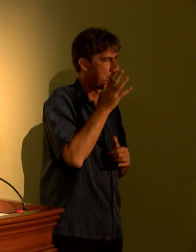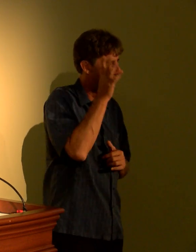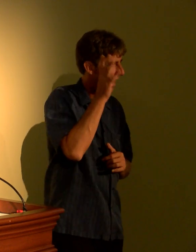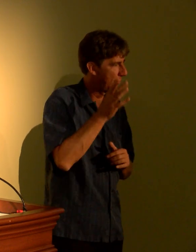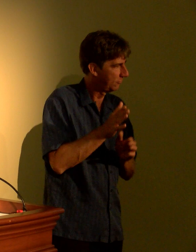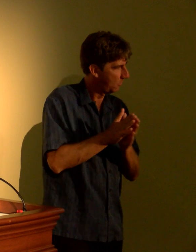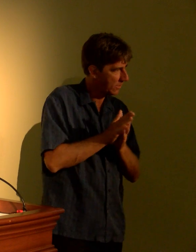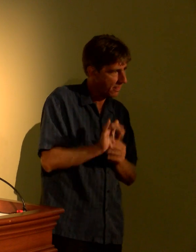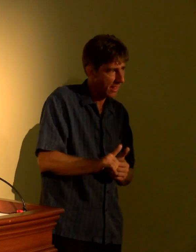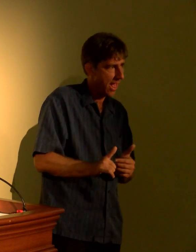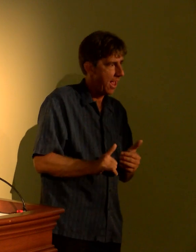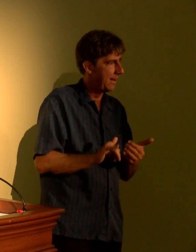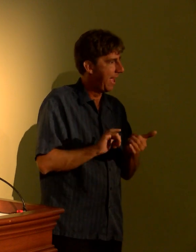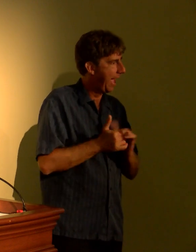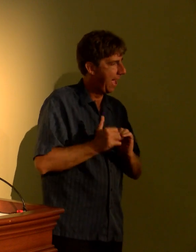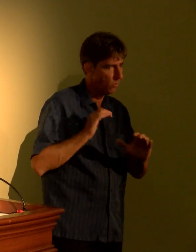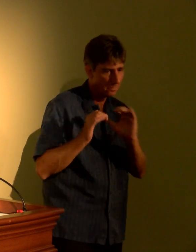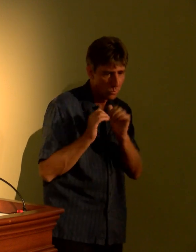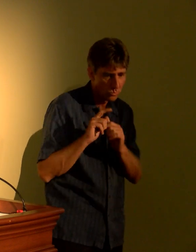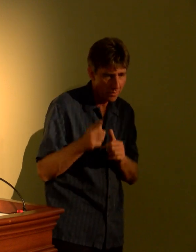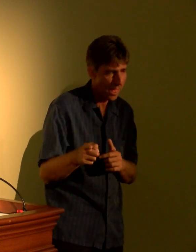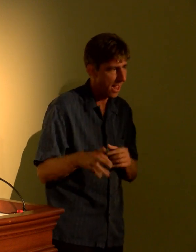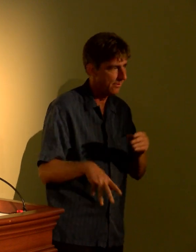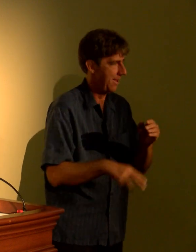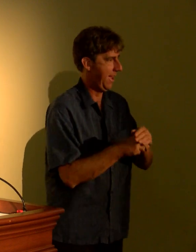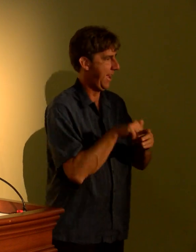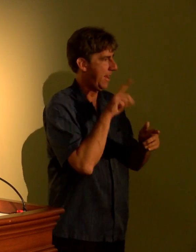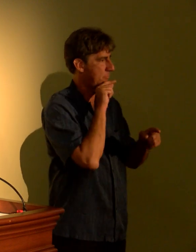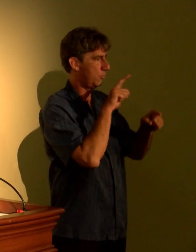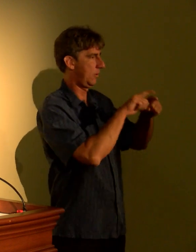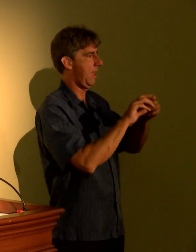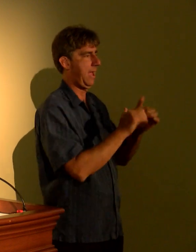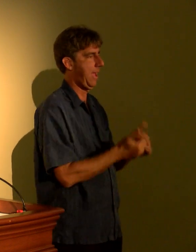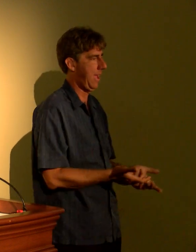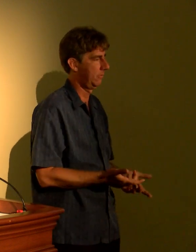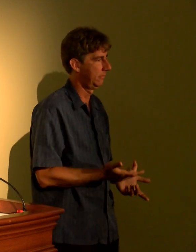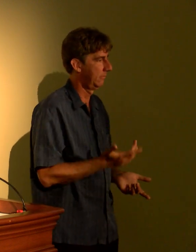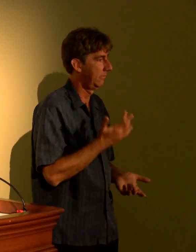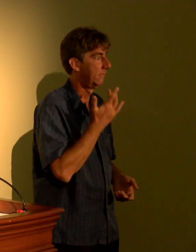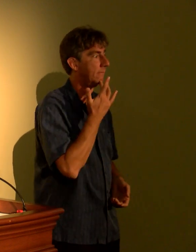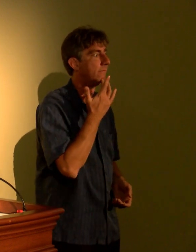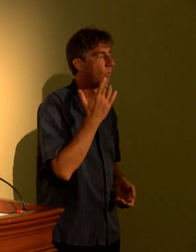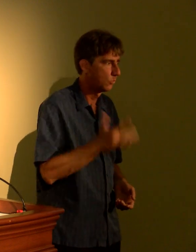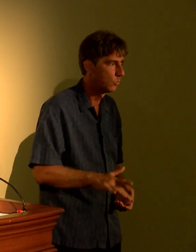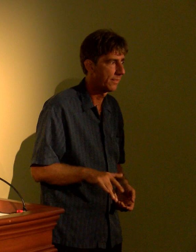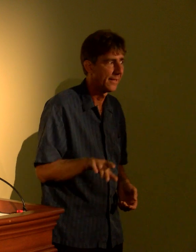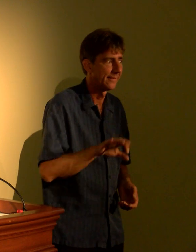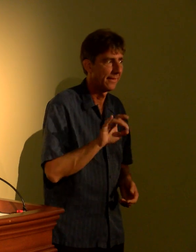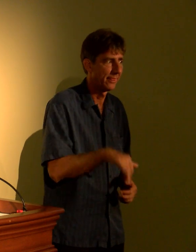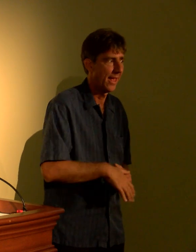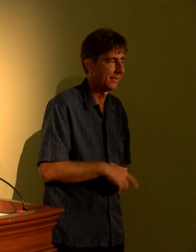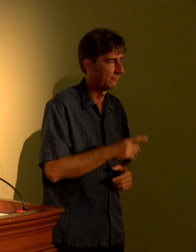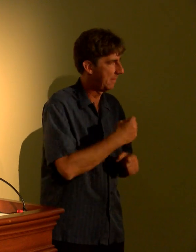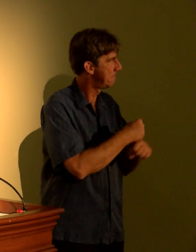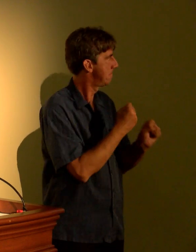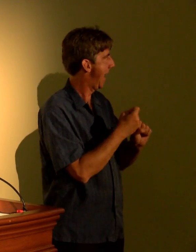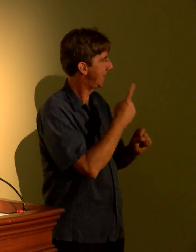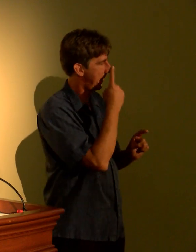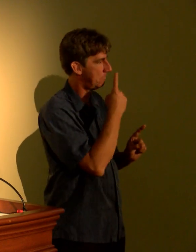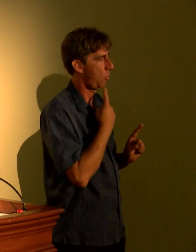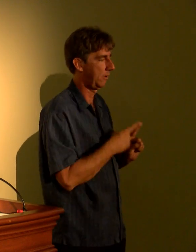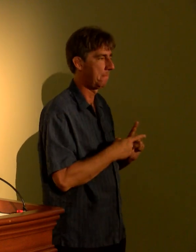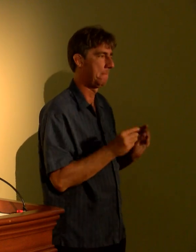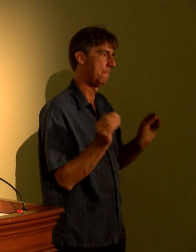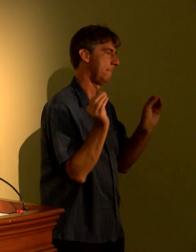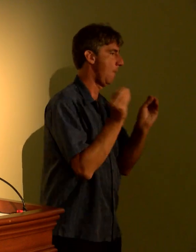How did they go about adding it to the portrait? It's fortuitous that they did. It really does make the portrait